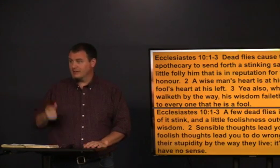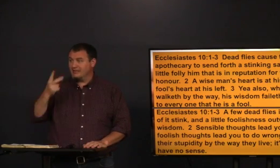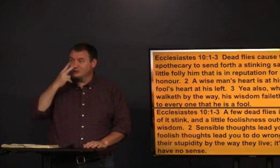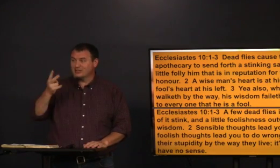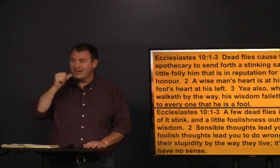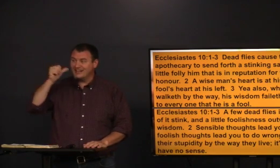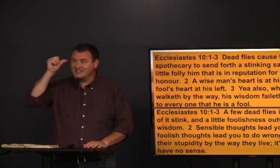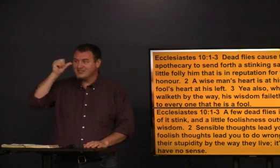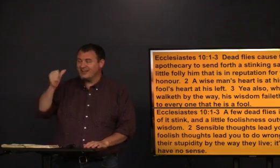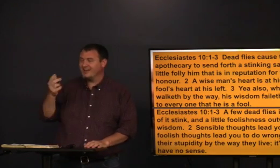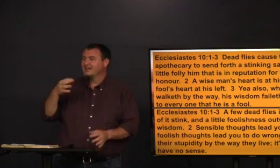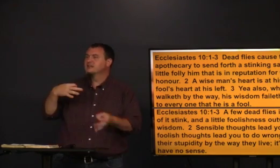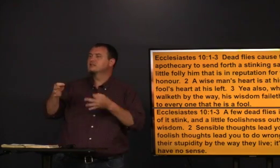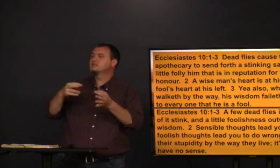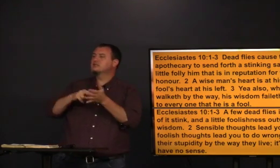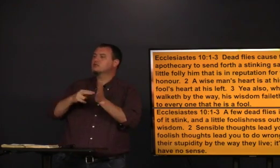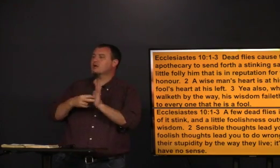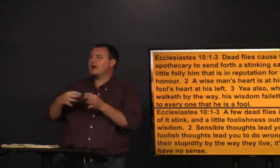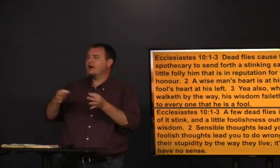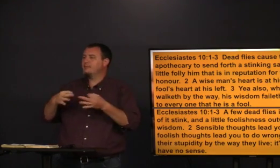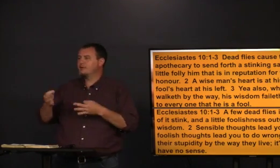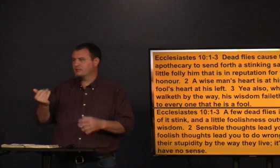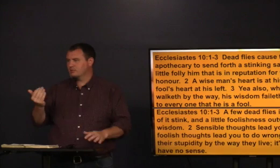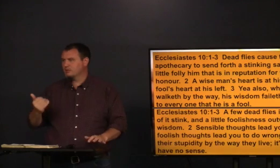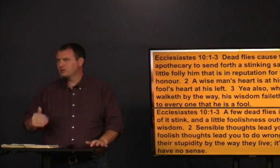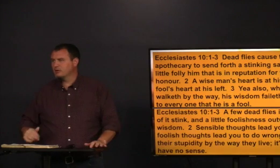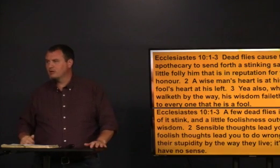You saw it yesterday. Describe.